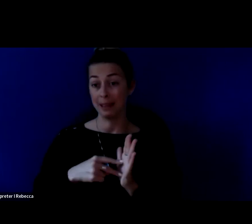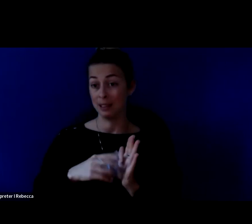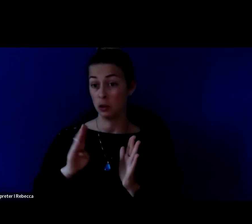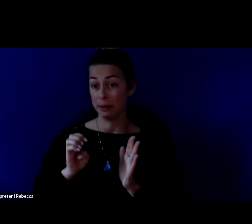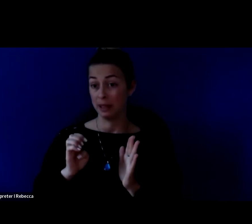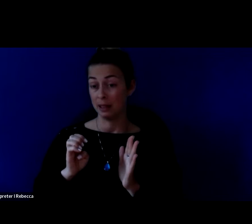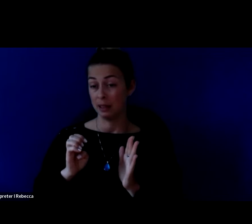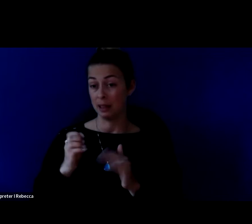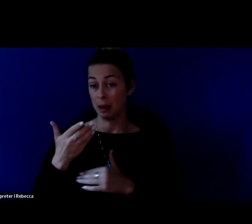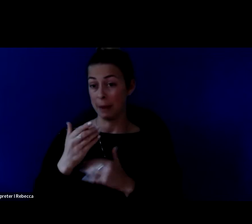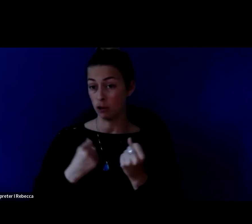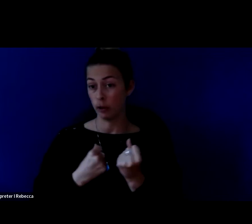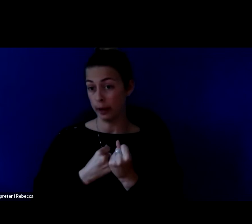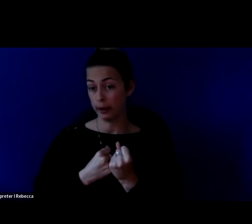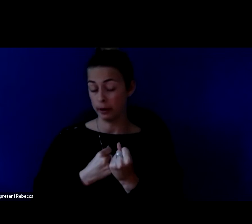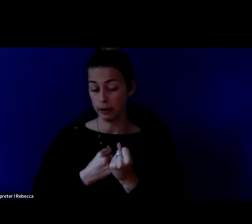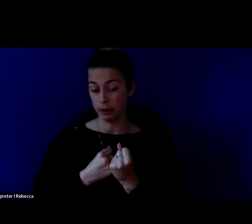is kind of